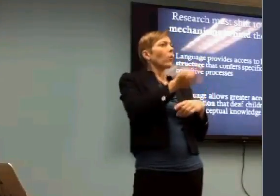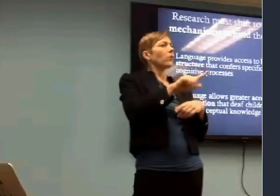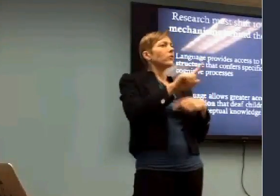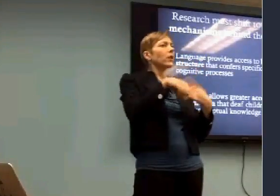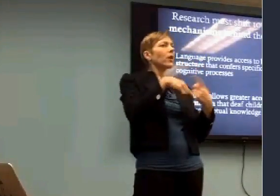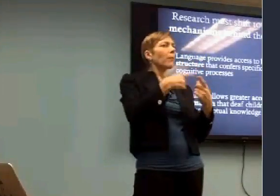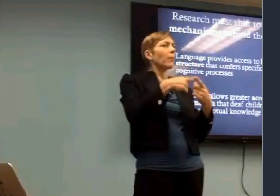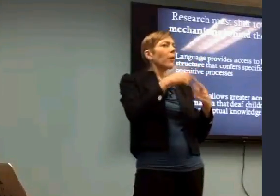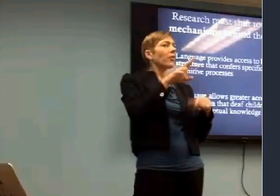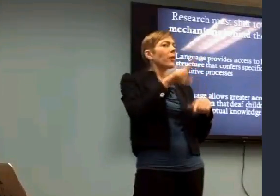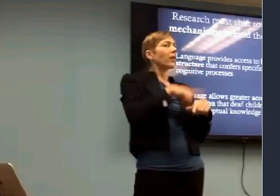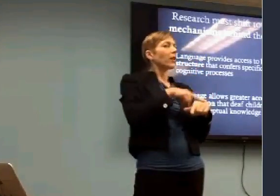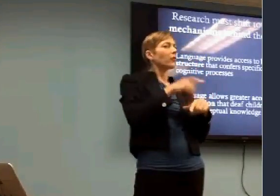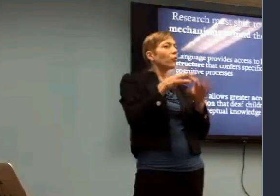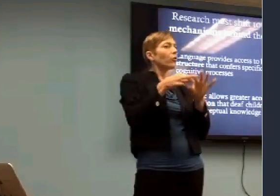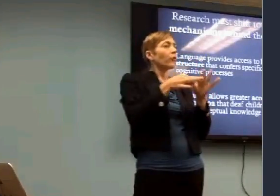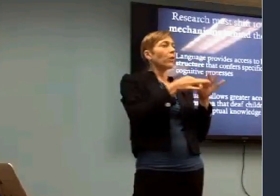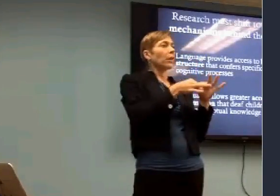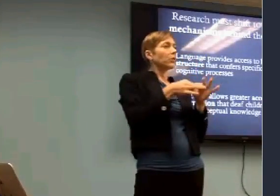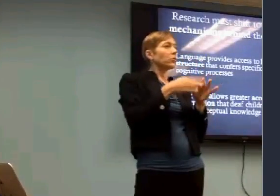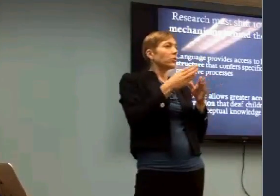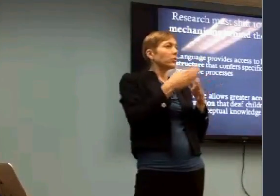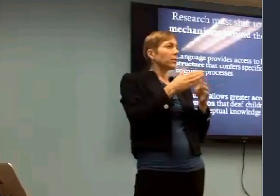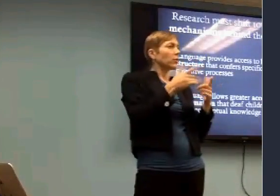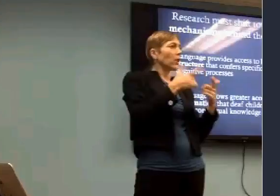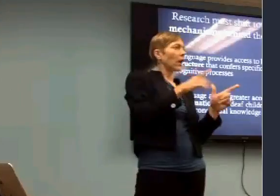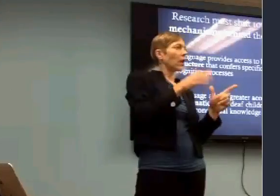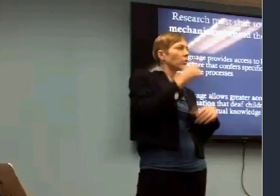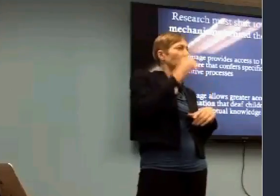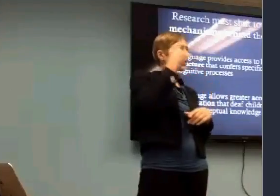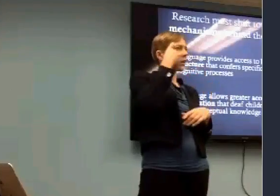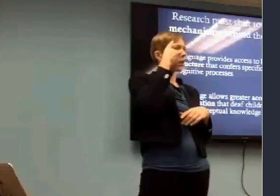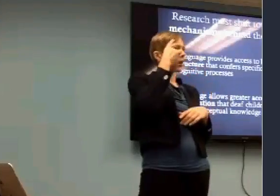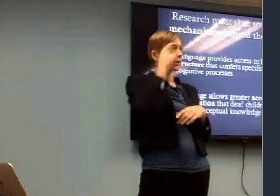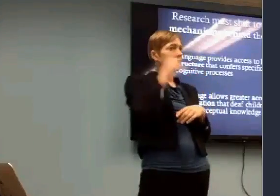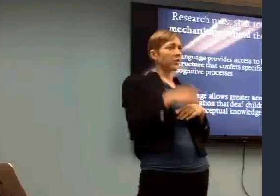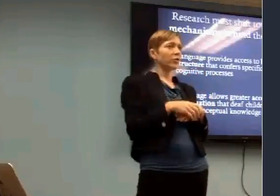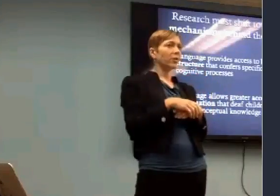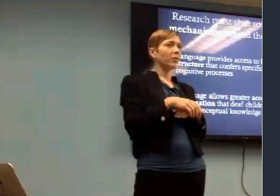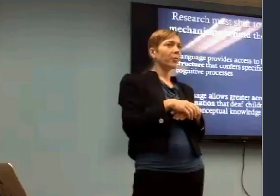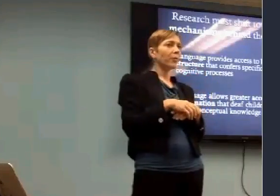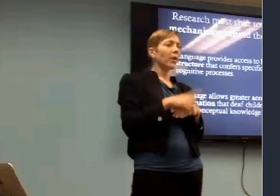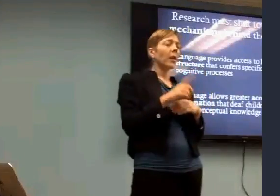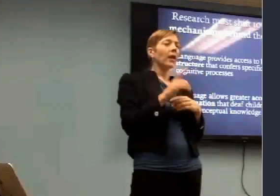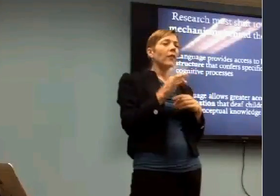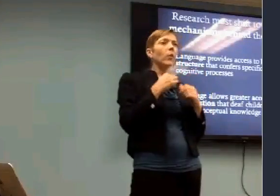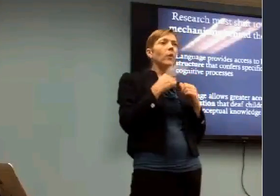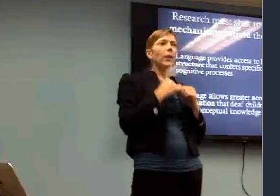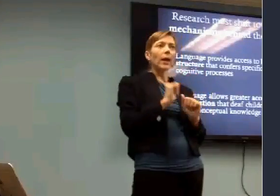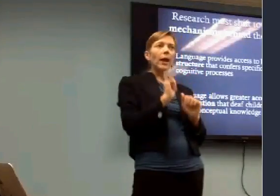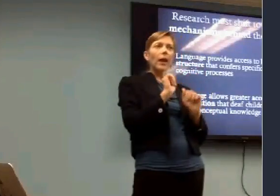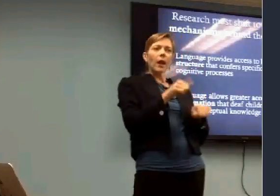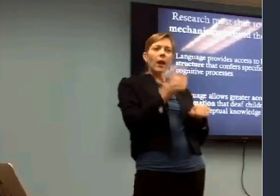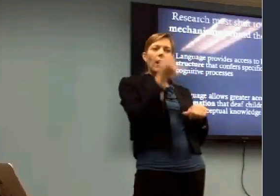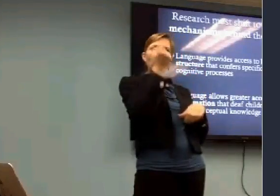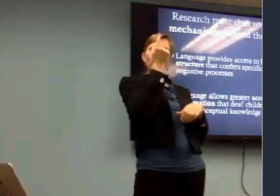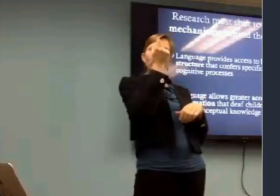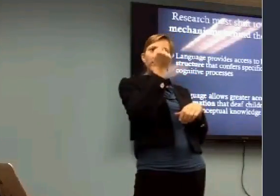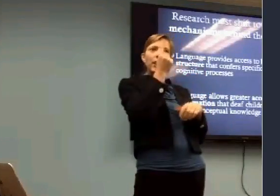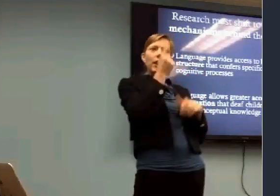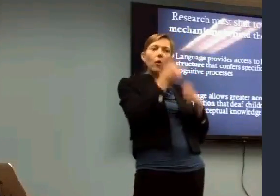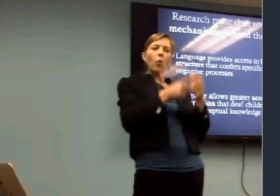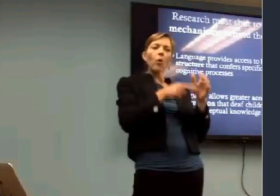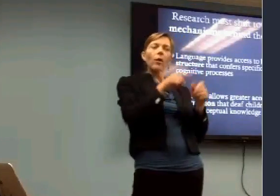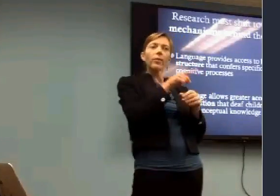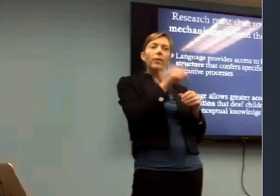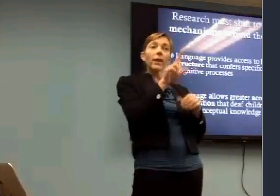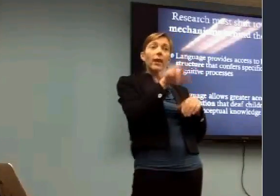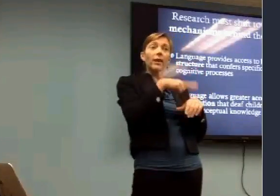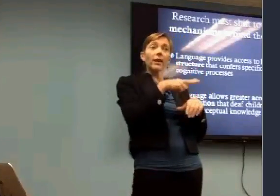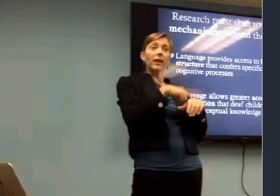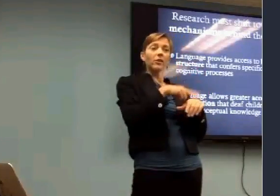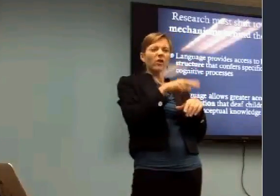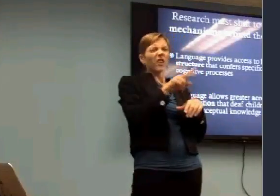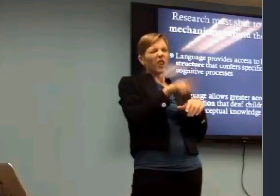So that comes back to the question about what is the nature between language and cognition for me? If we can